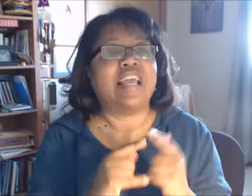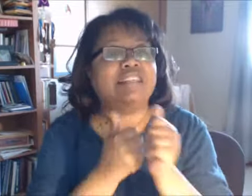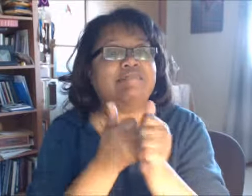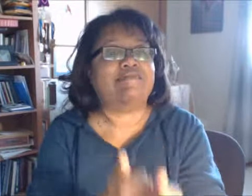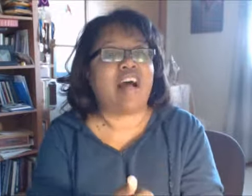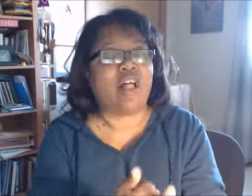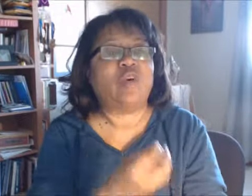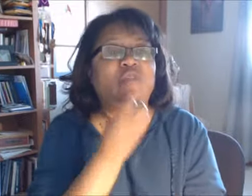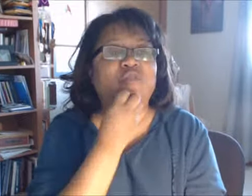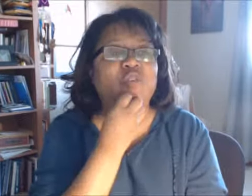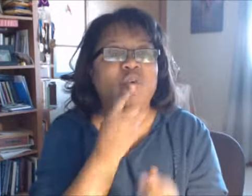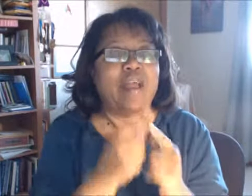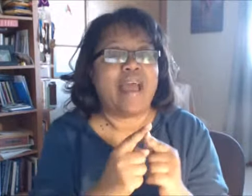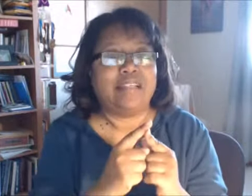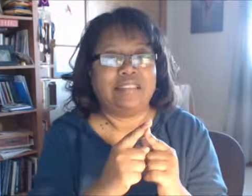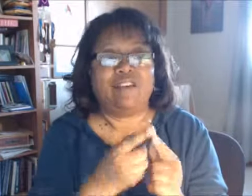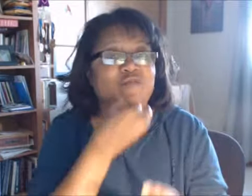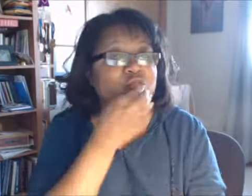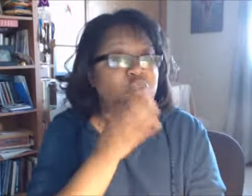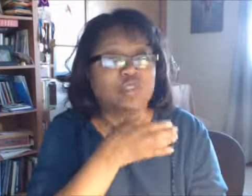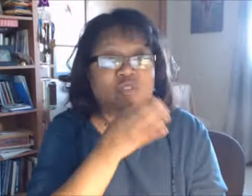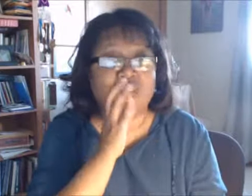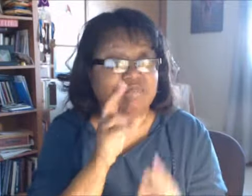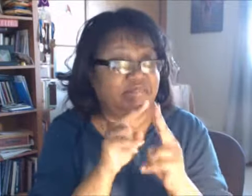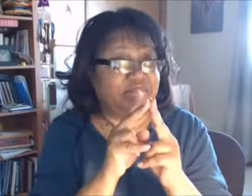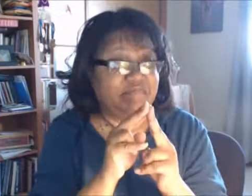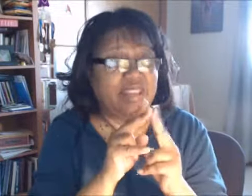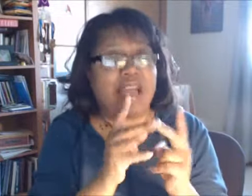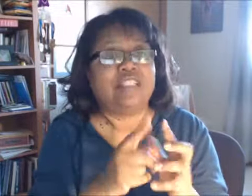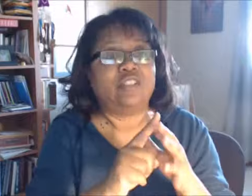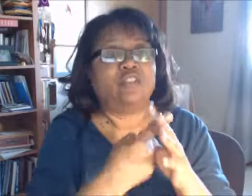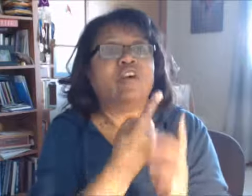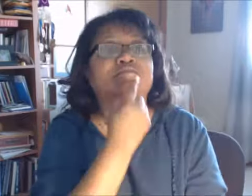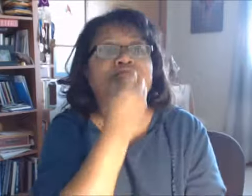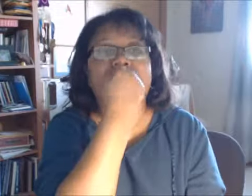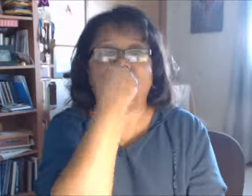food or beverages as it starts in the mouth and travels through the digestive system.